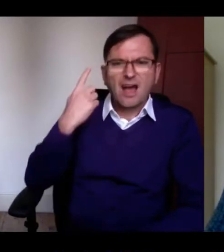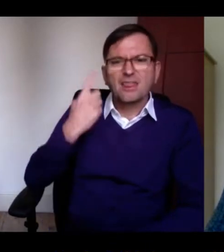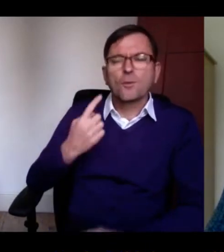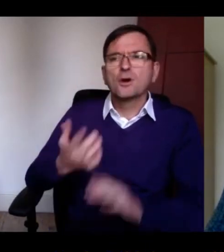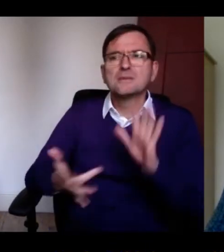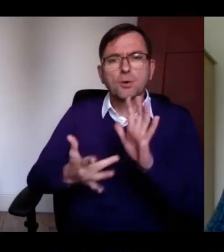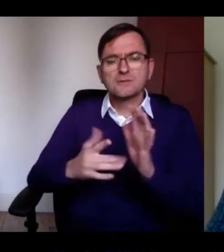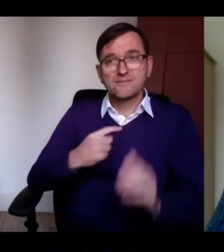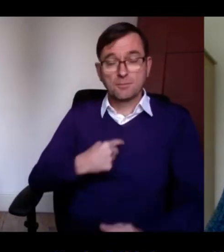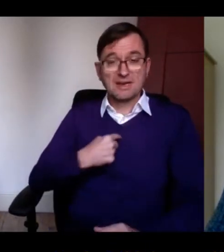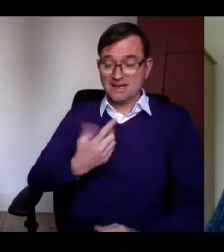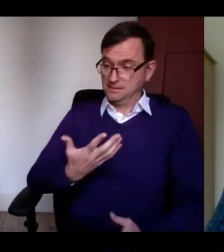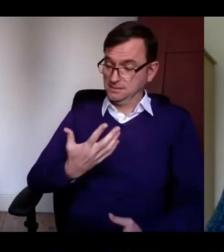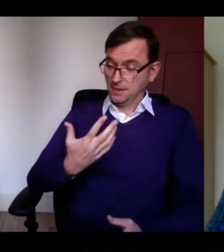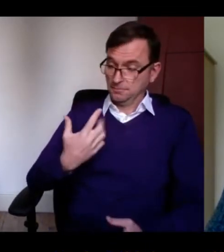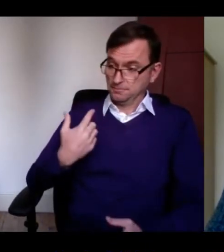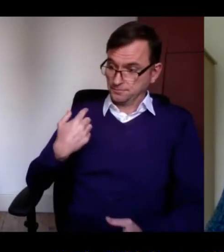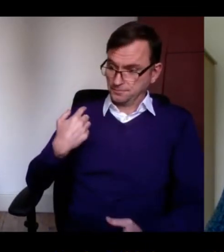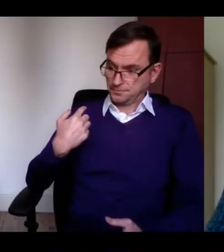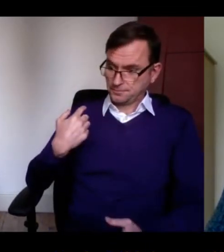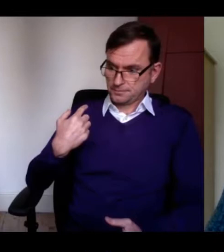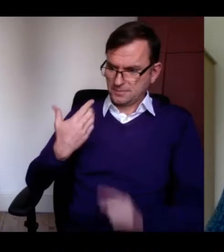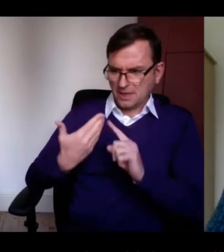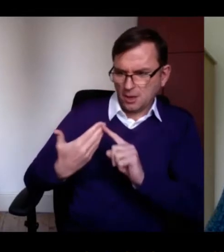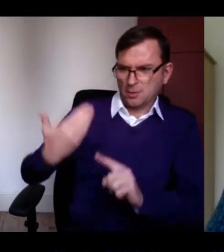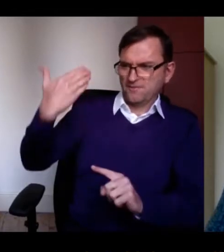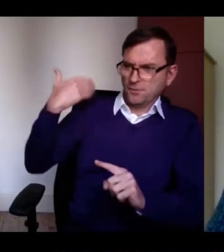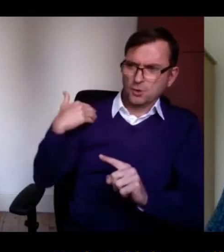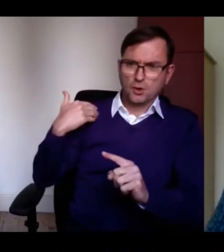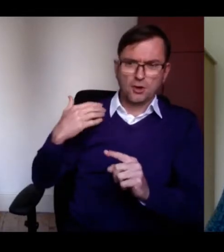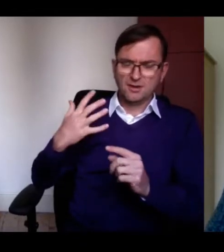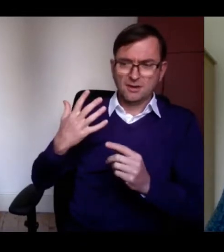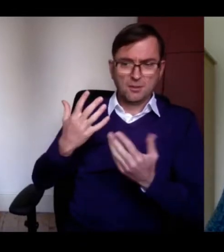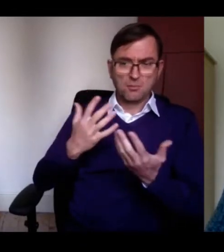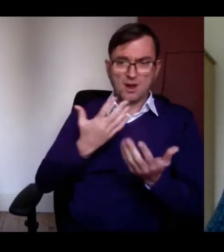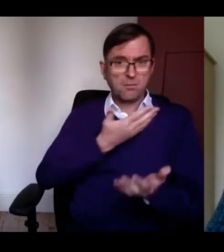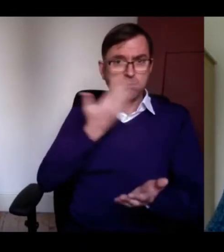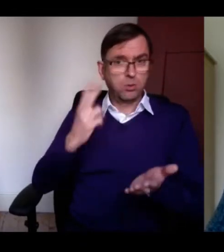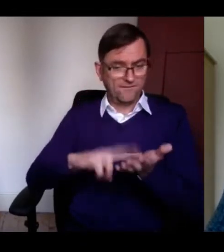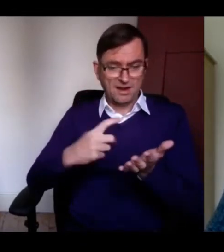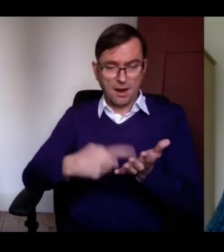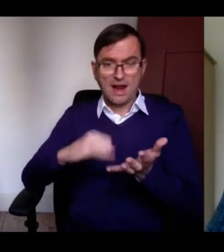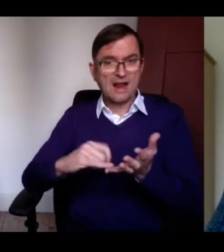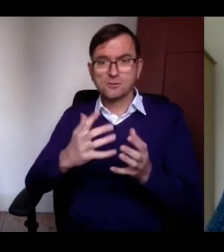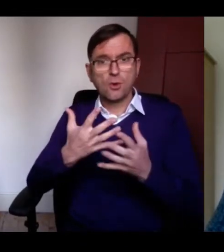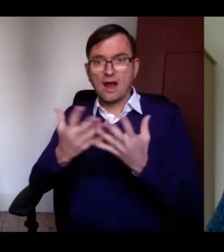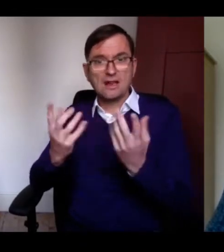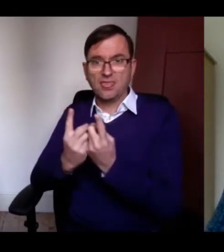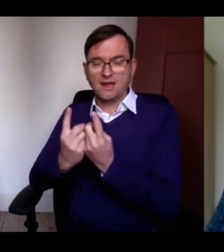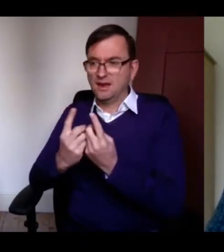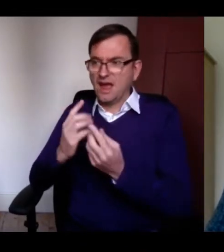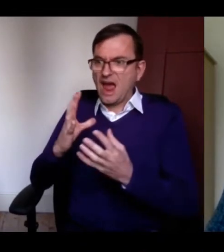Yeah, I think as well, what's important for me, I guess before, when there was no